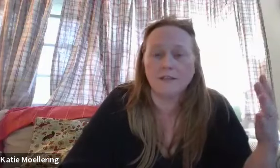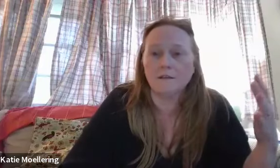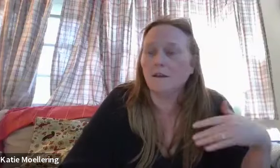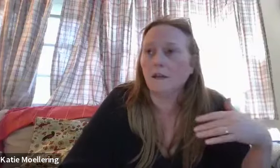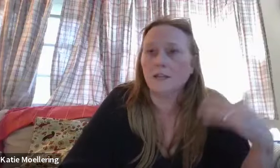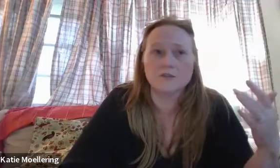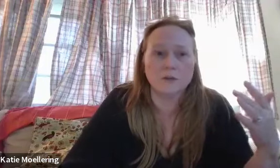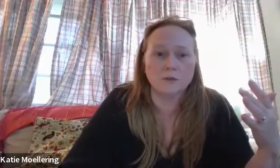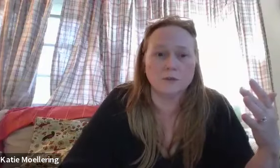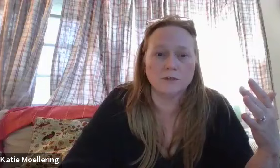often had trouble